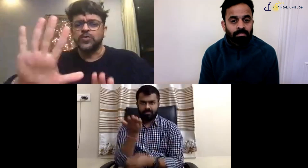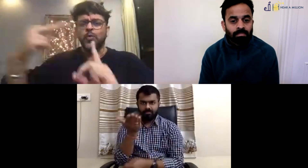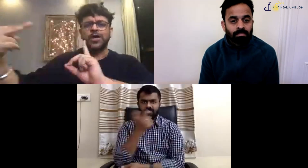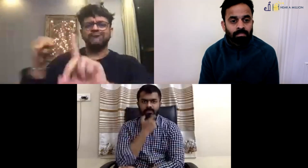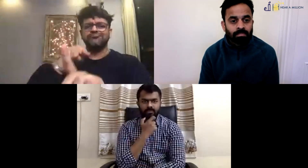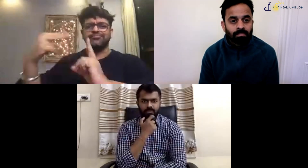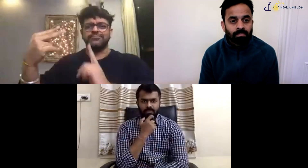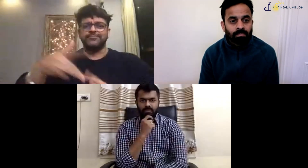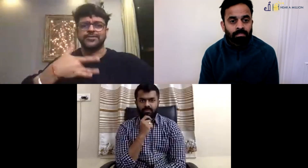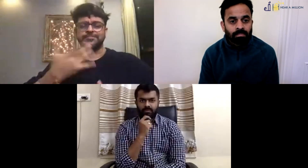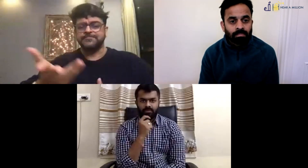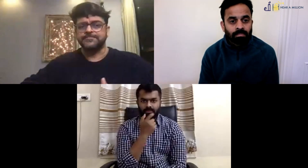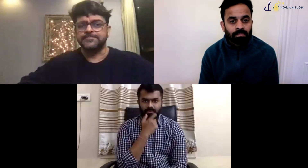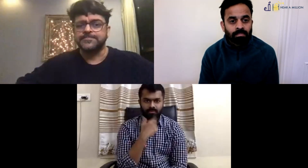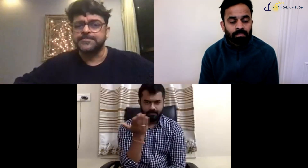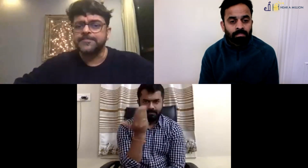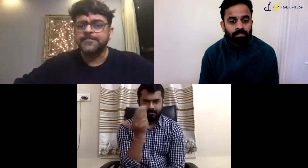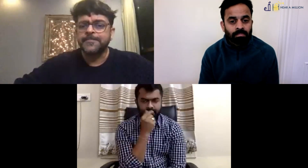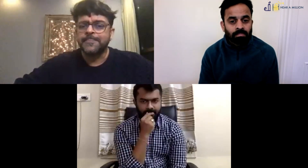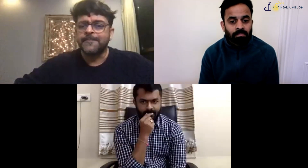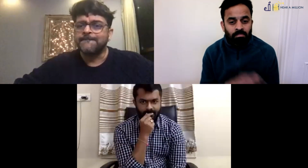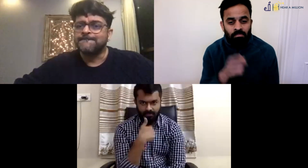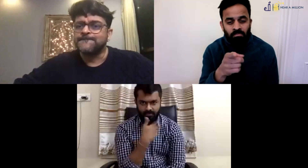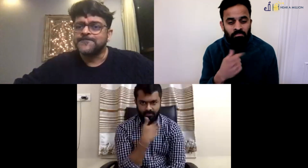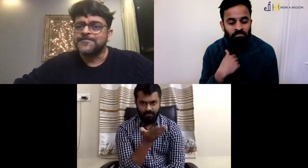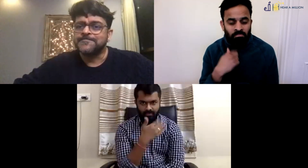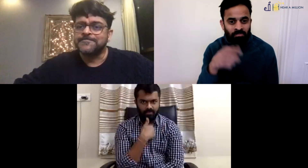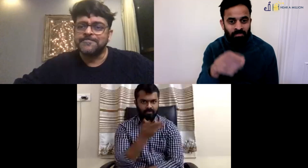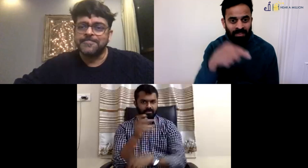you feel? Your perspective.